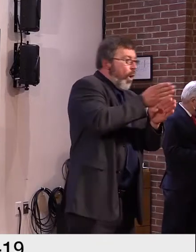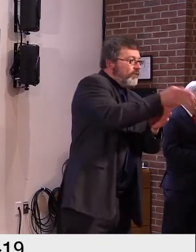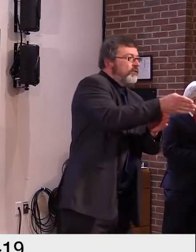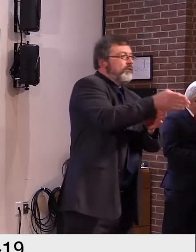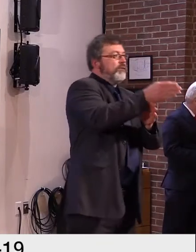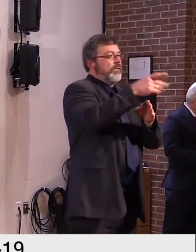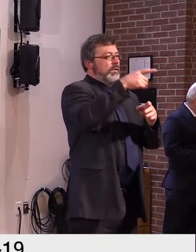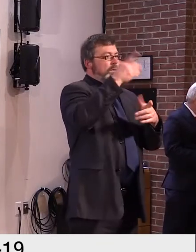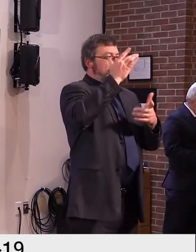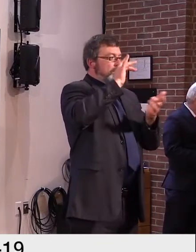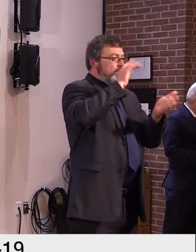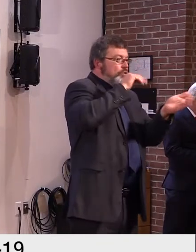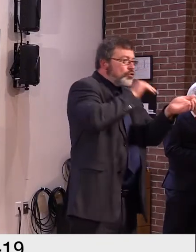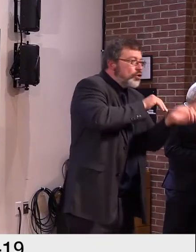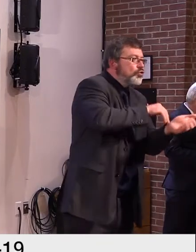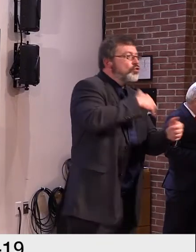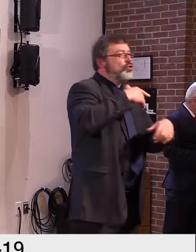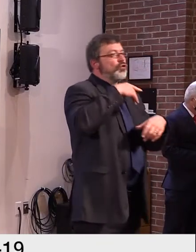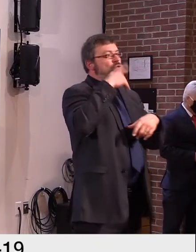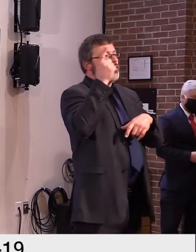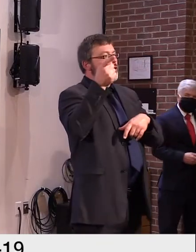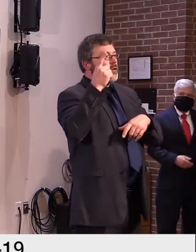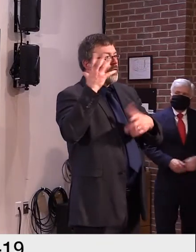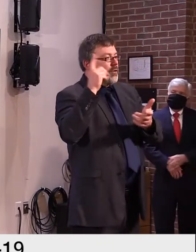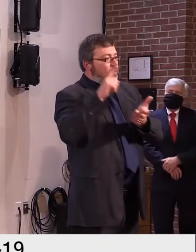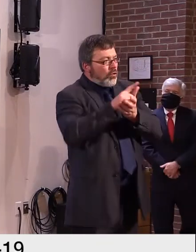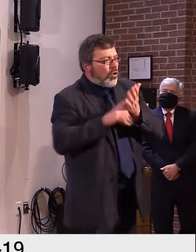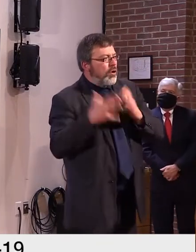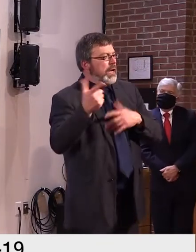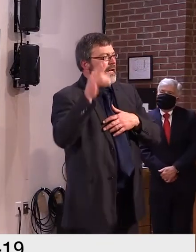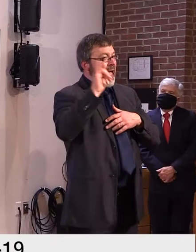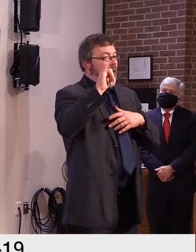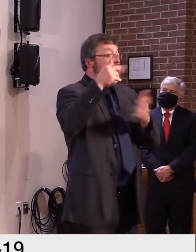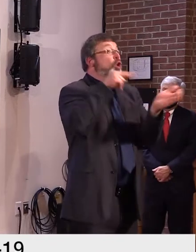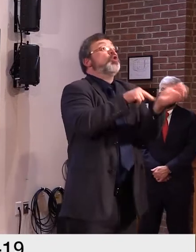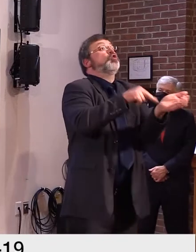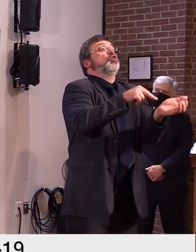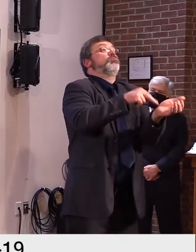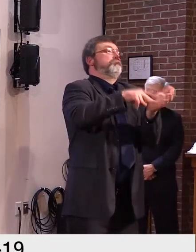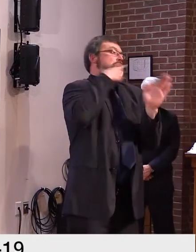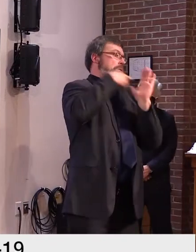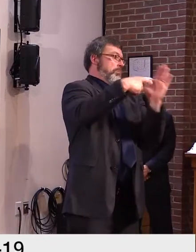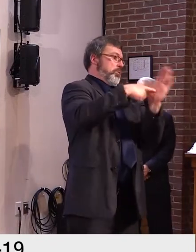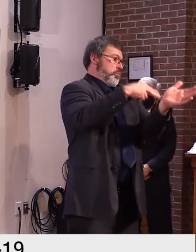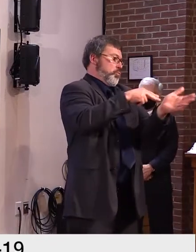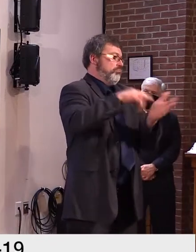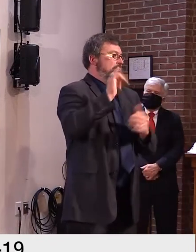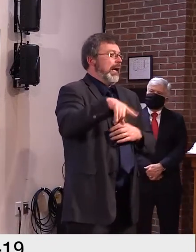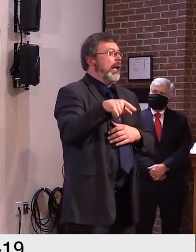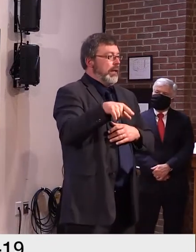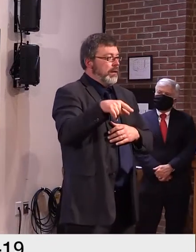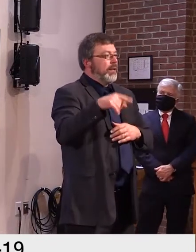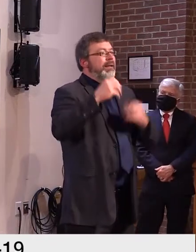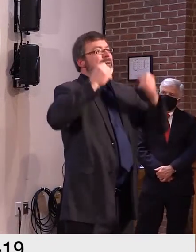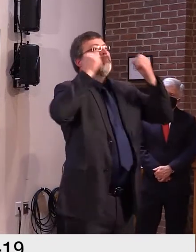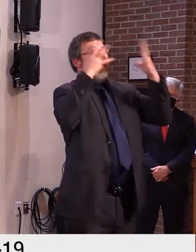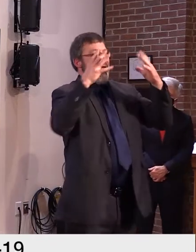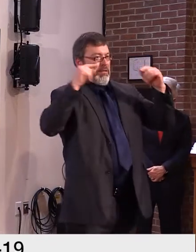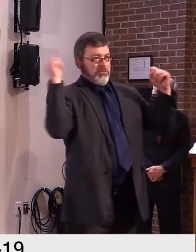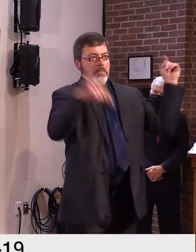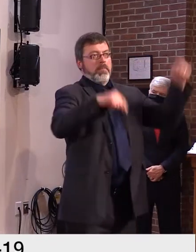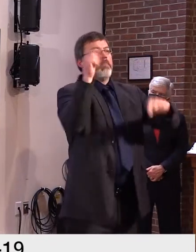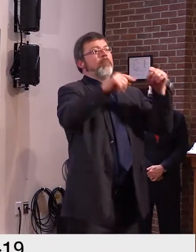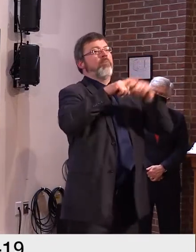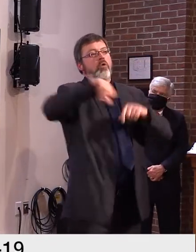that has actually looked at the traveling nurse population. And there was a point in time where many traveling nurses were coming from places